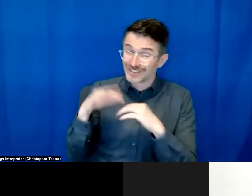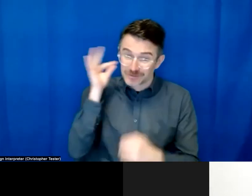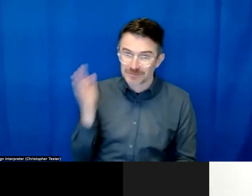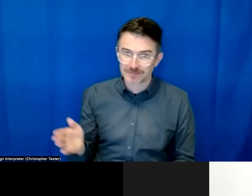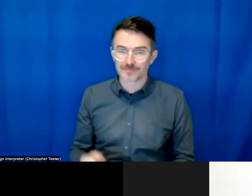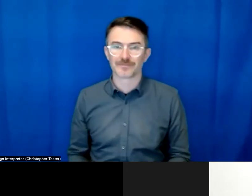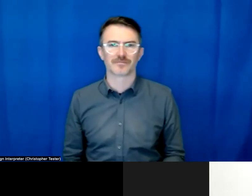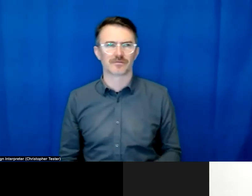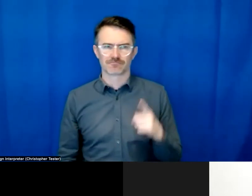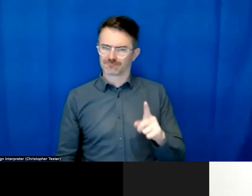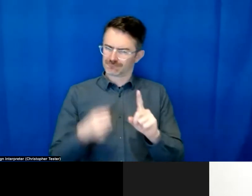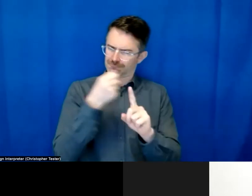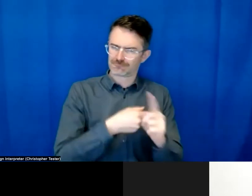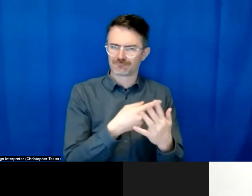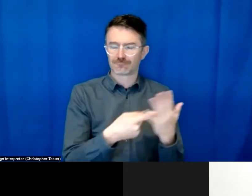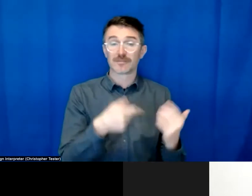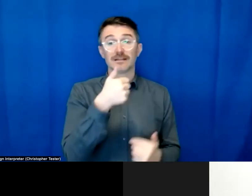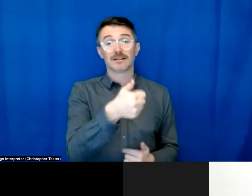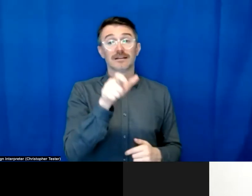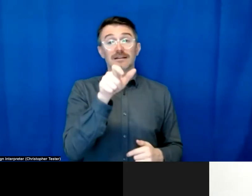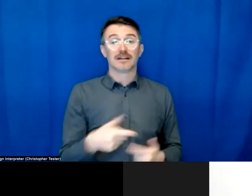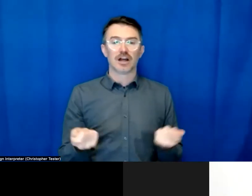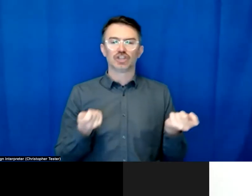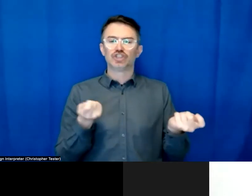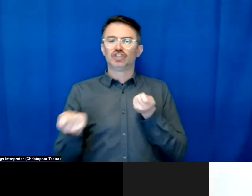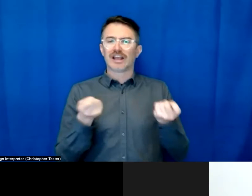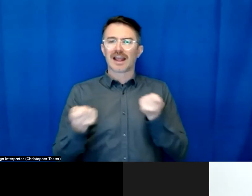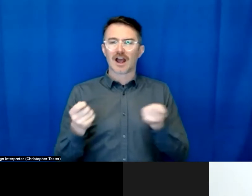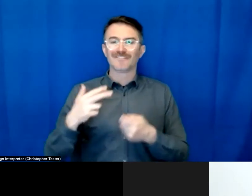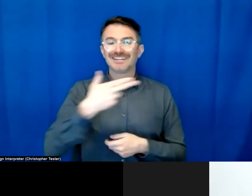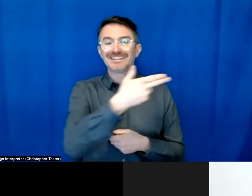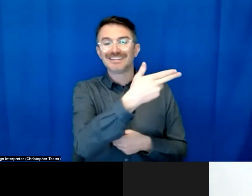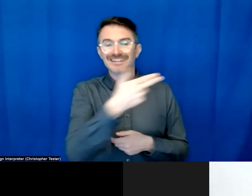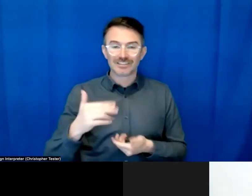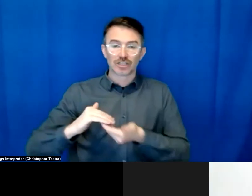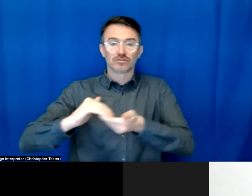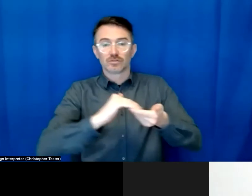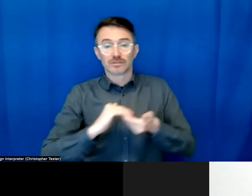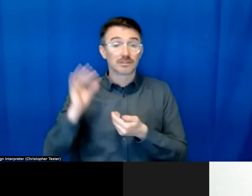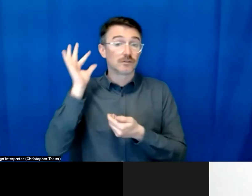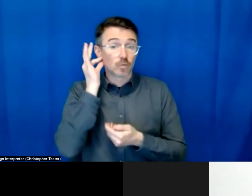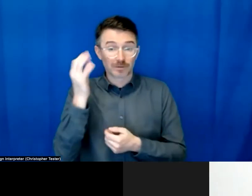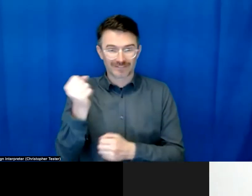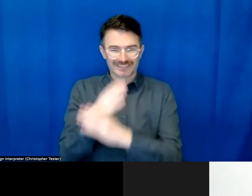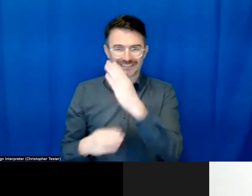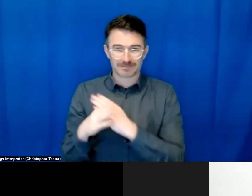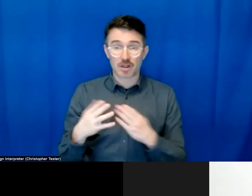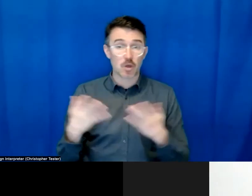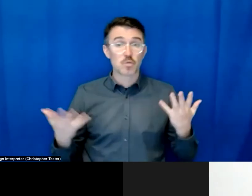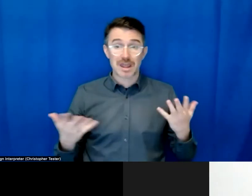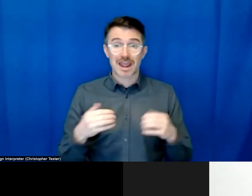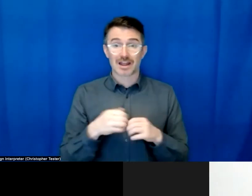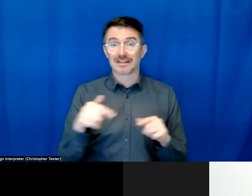Association of Women with Disability of South Sulawesi branches. Maria Un will share with us the role of women with disability